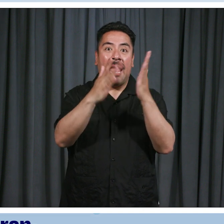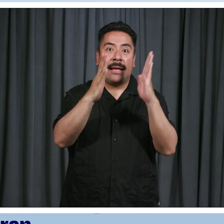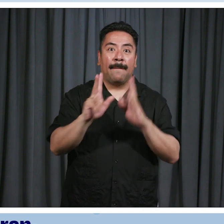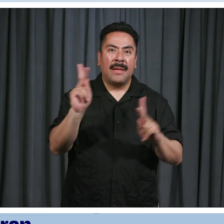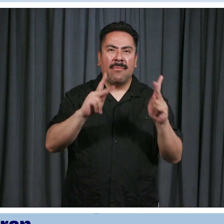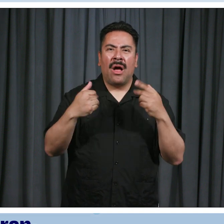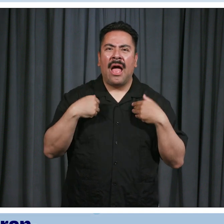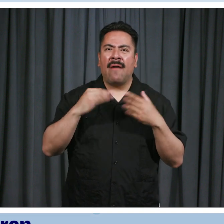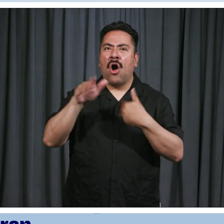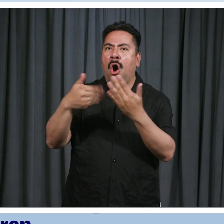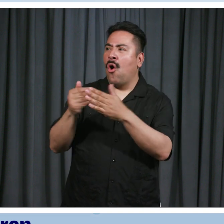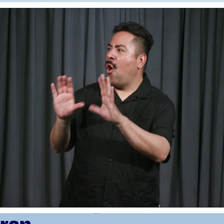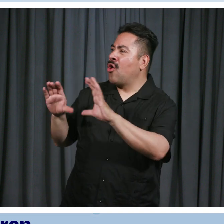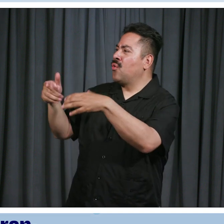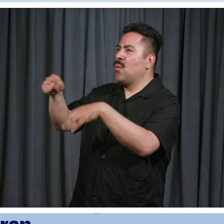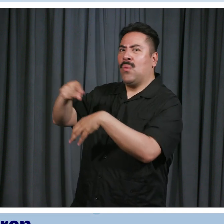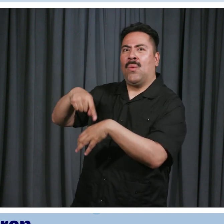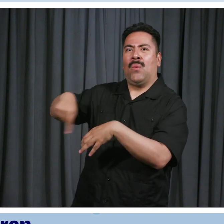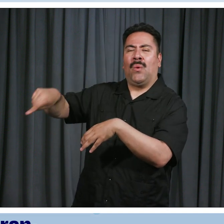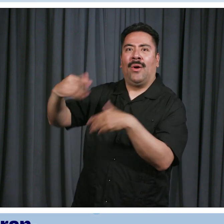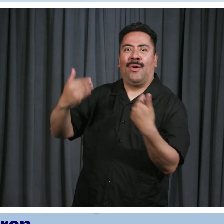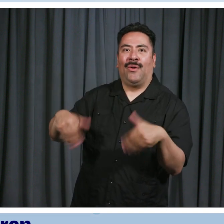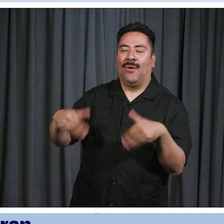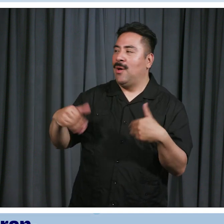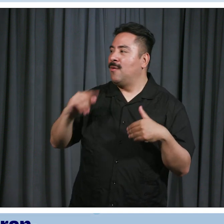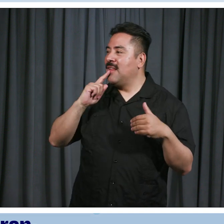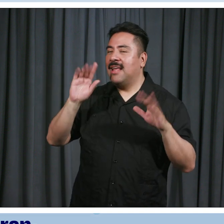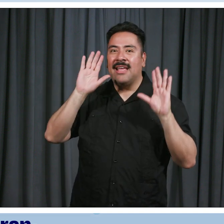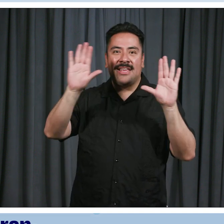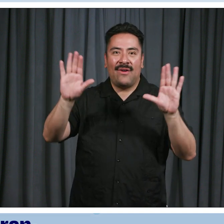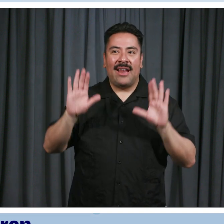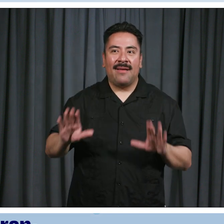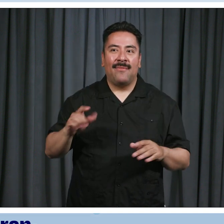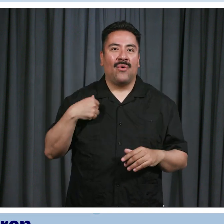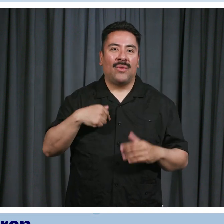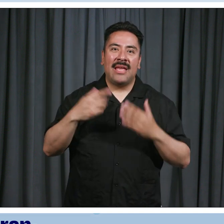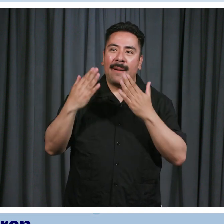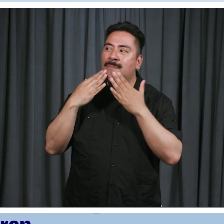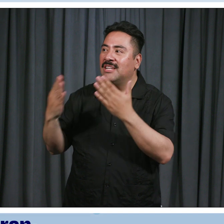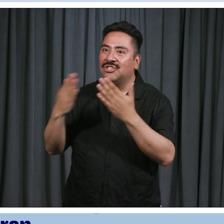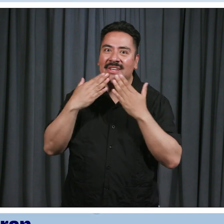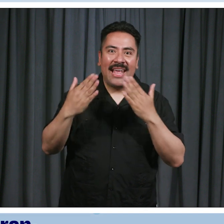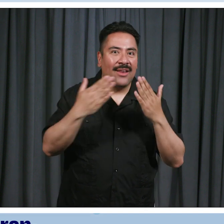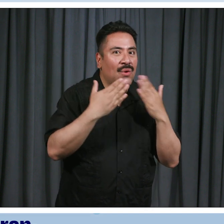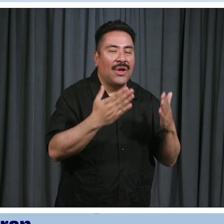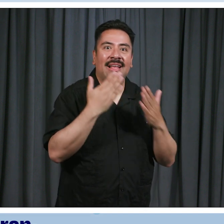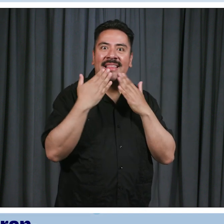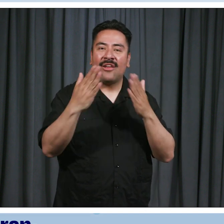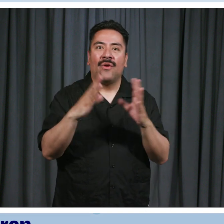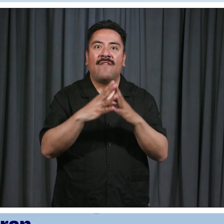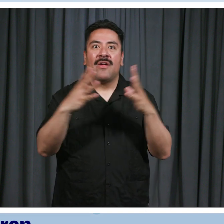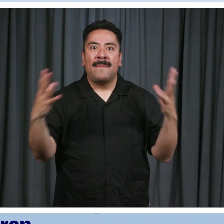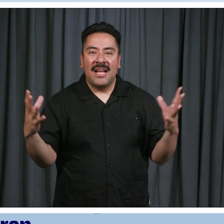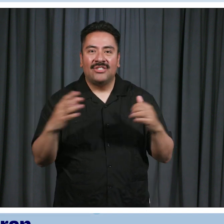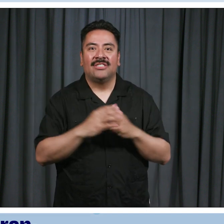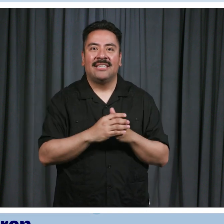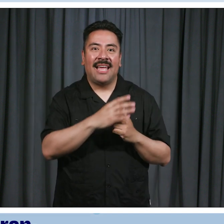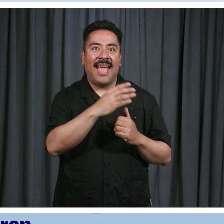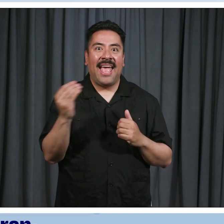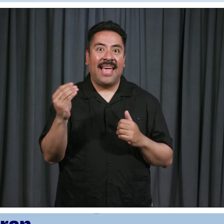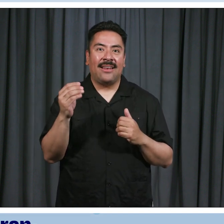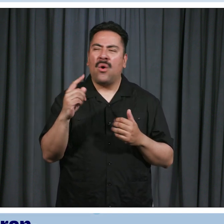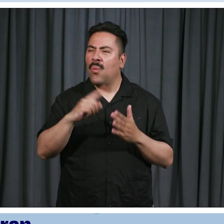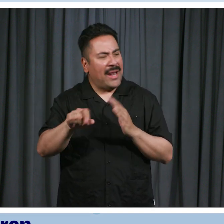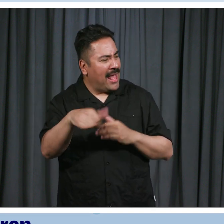There's like a whole crew, which is just incredible. So we appreciate you and thank you very much. And